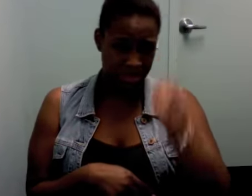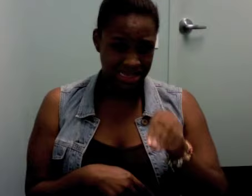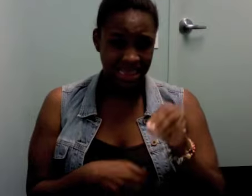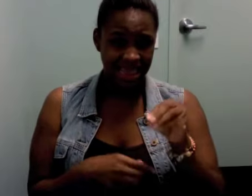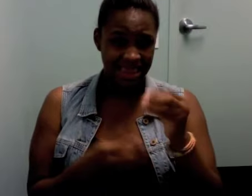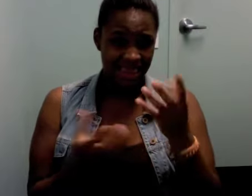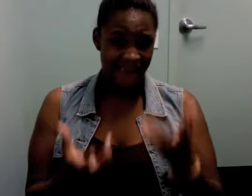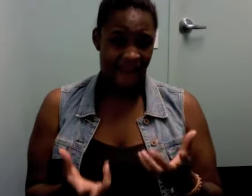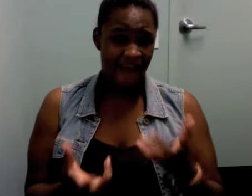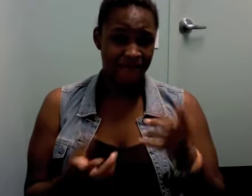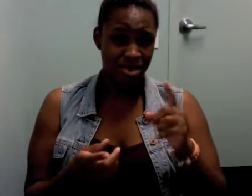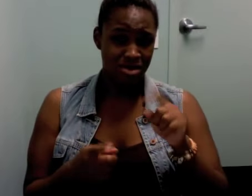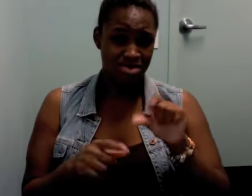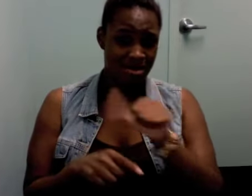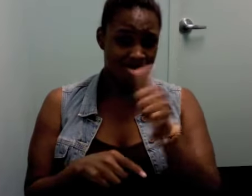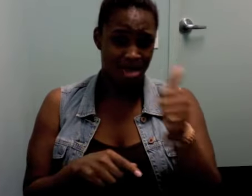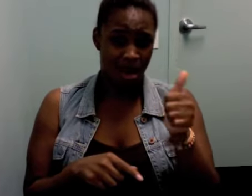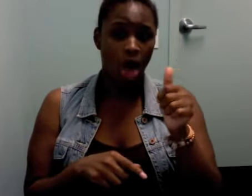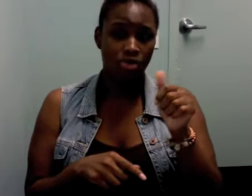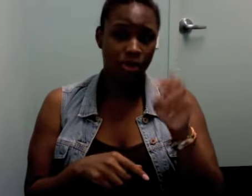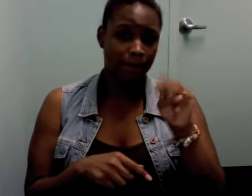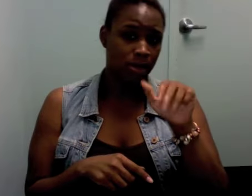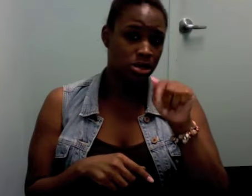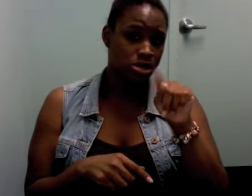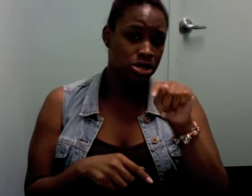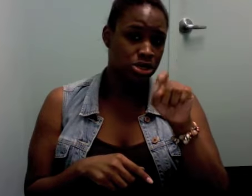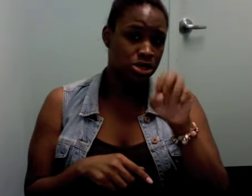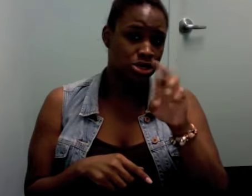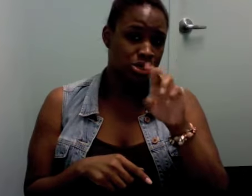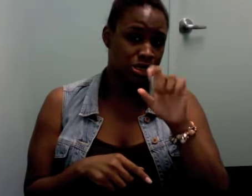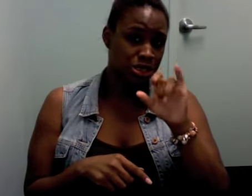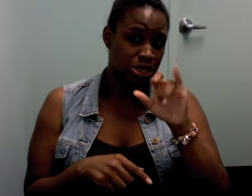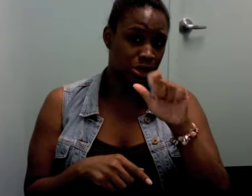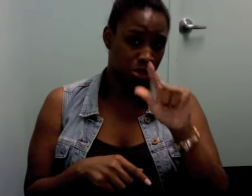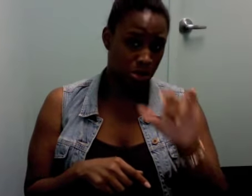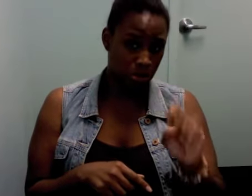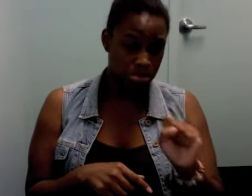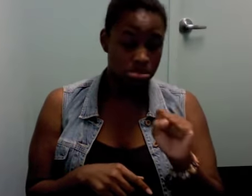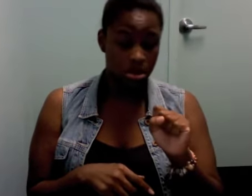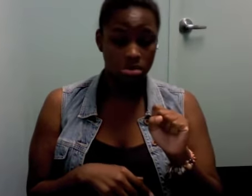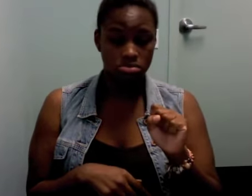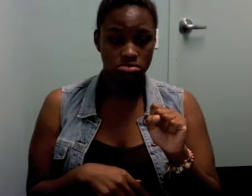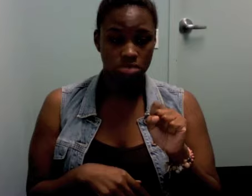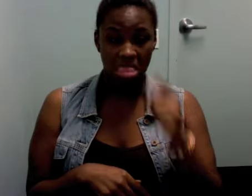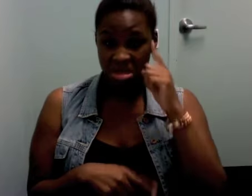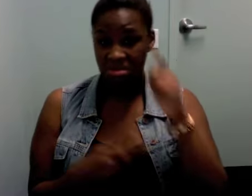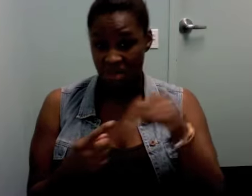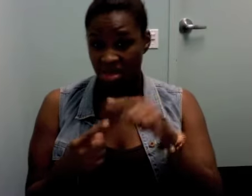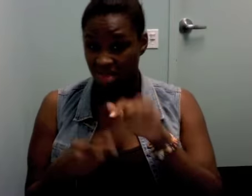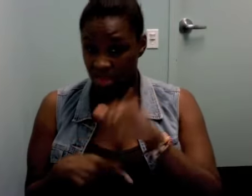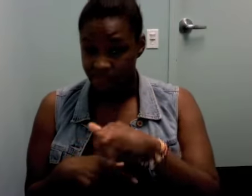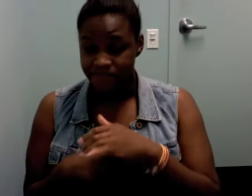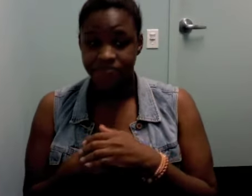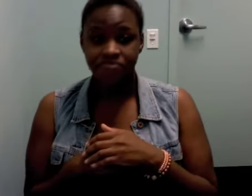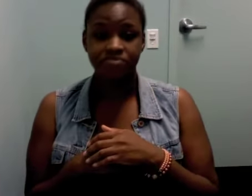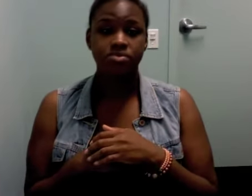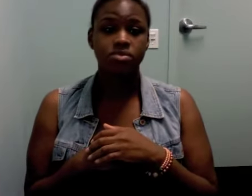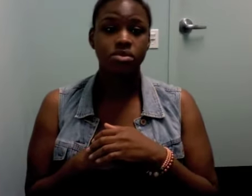other materials. So that would be something to consider. If you're going to be paddling, doing tripping or on